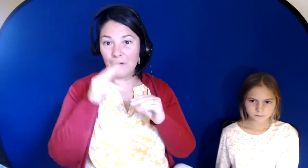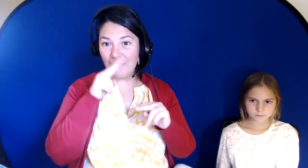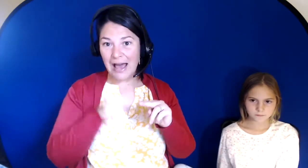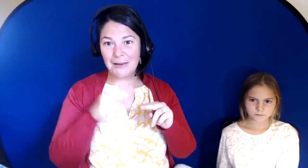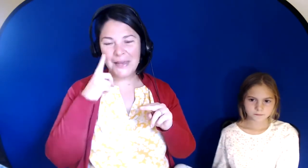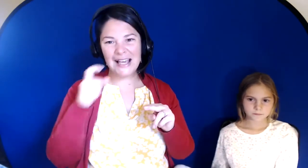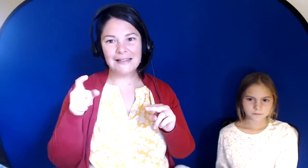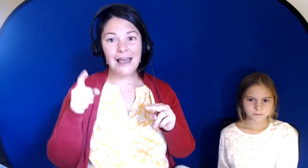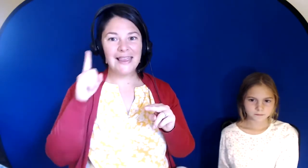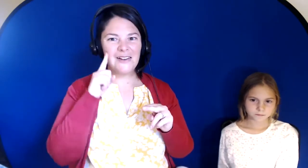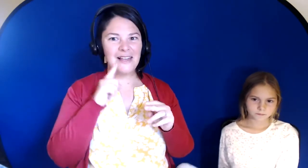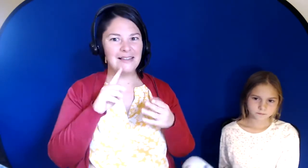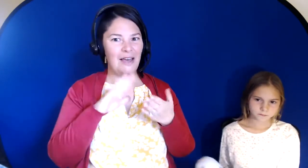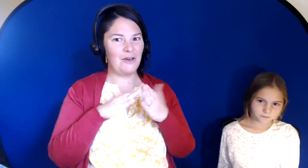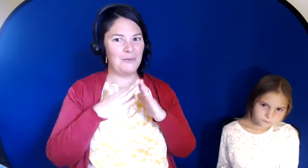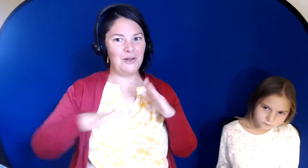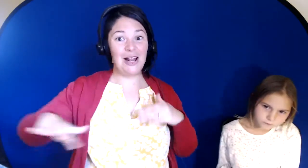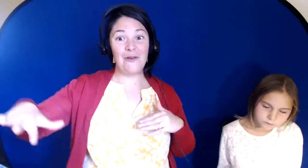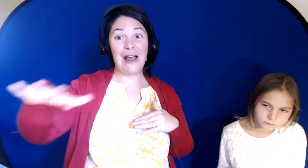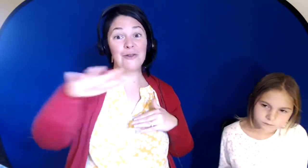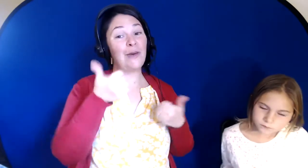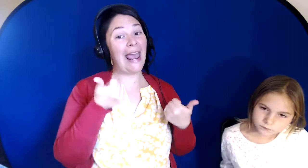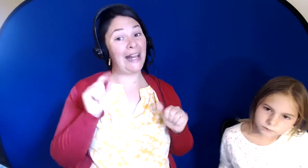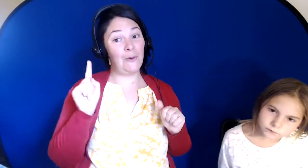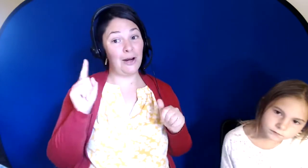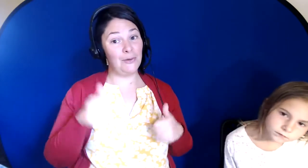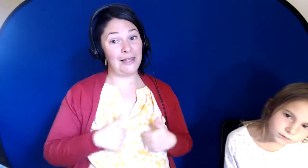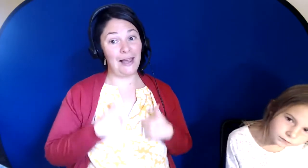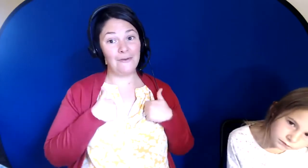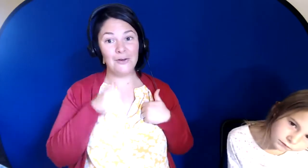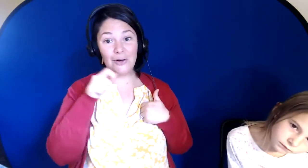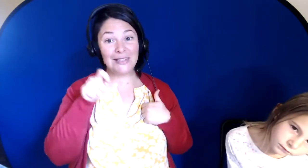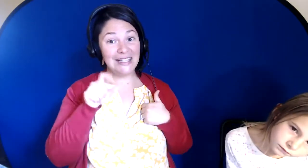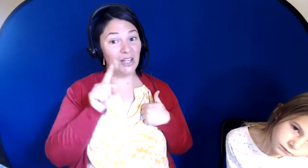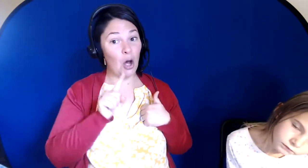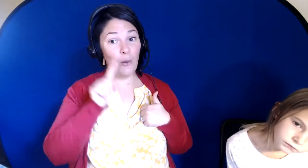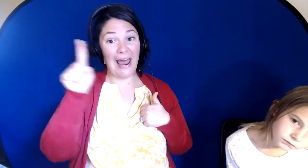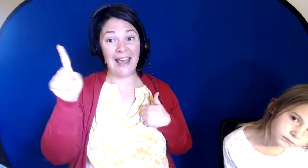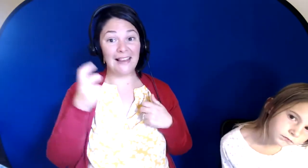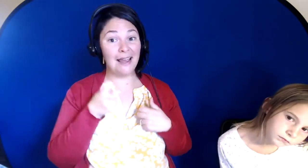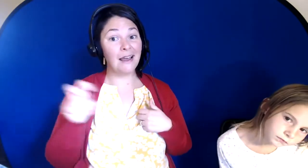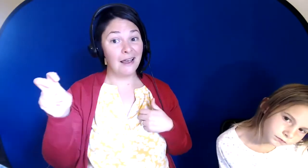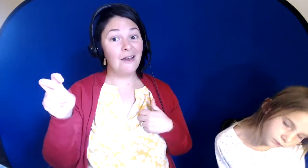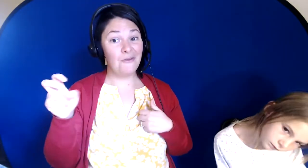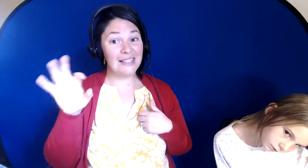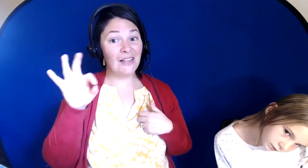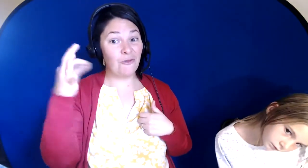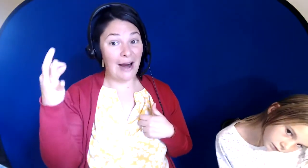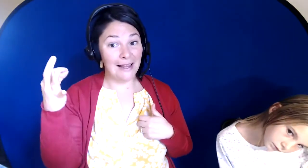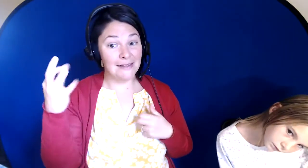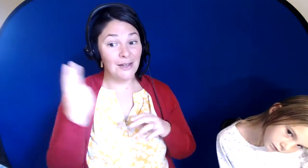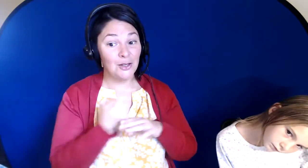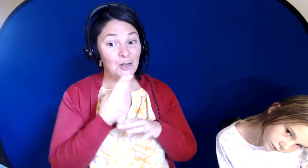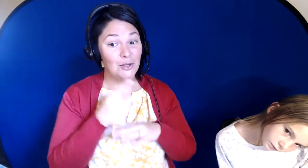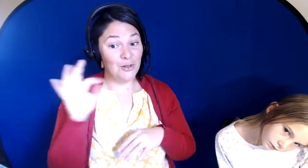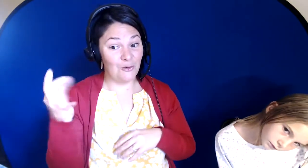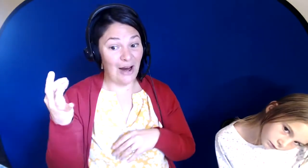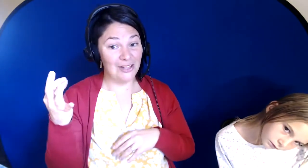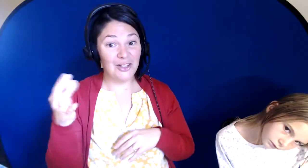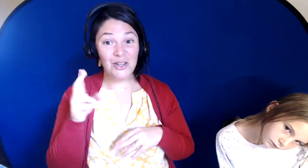fun because there's a deaf community around you anywhere you live. You don't need to go and like visit France to use your French. You can